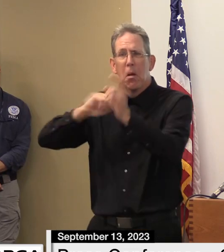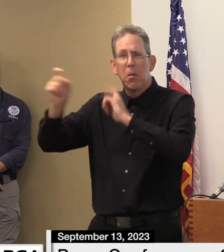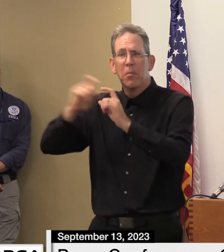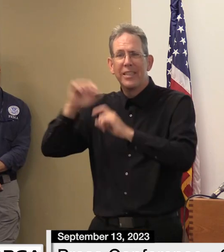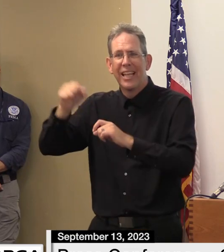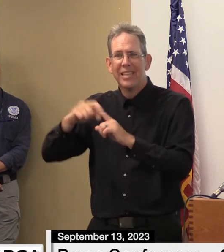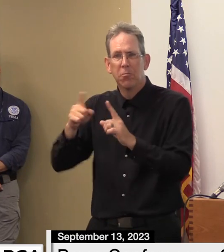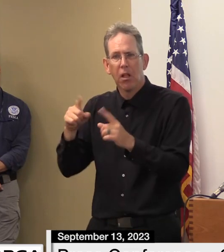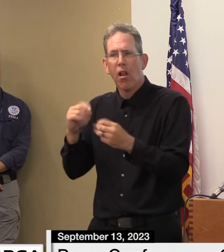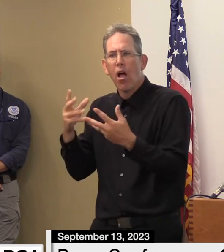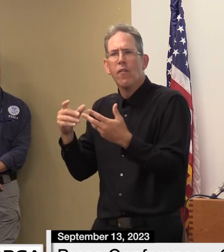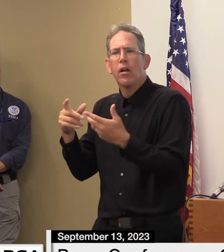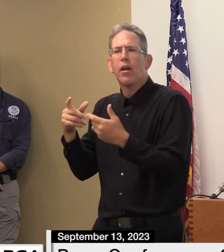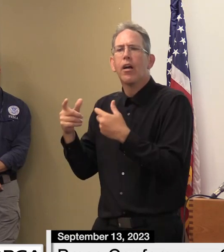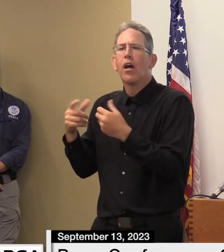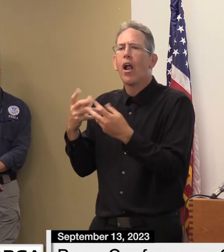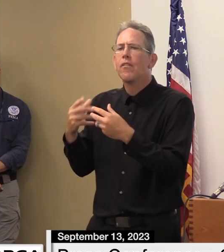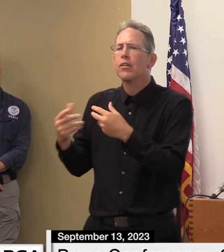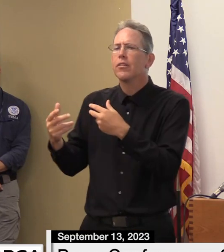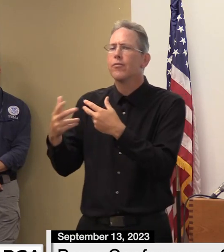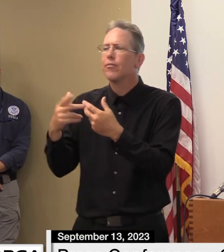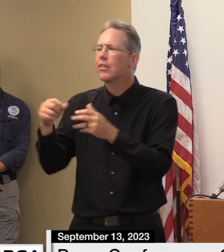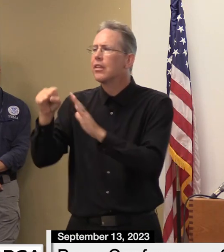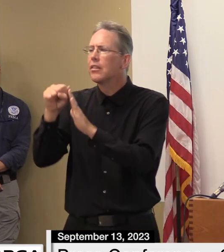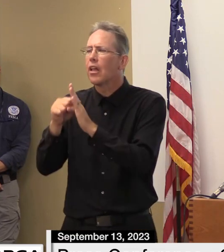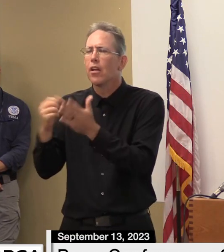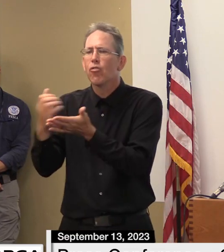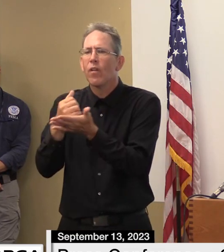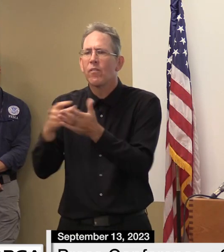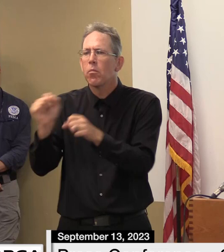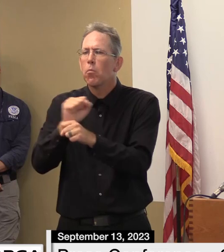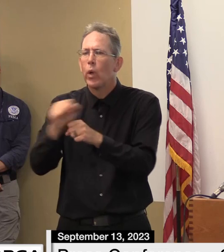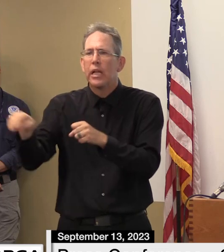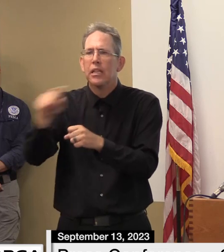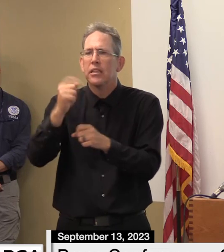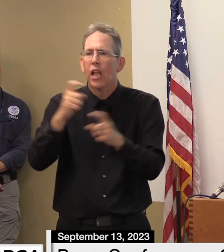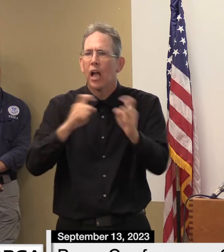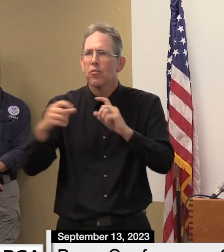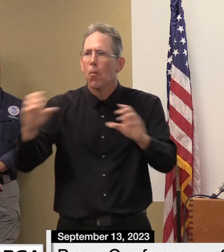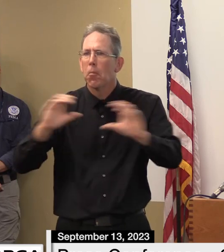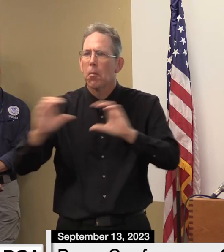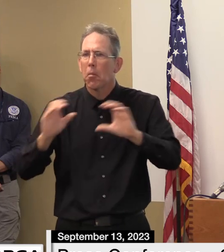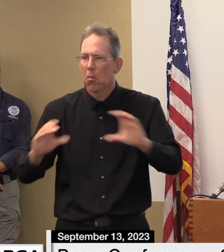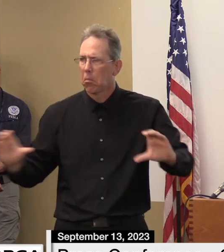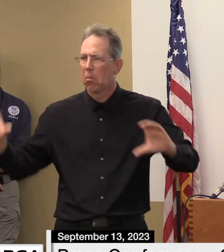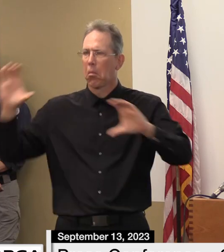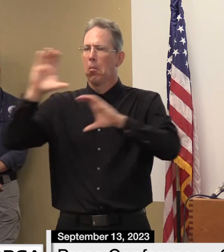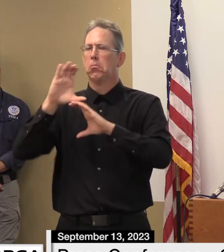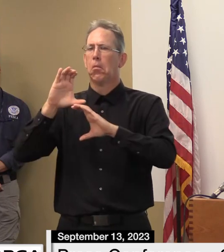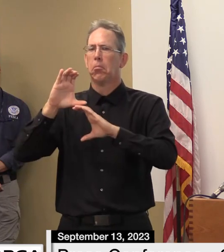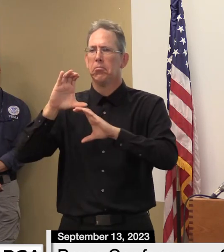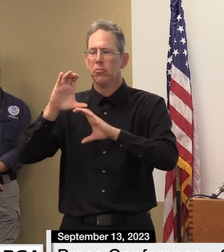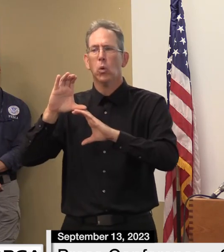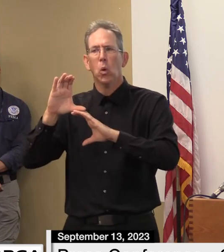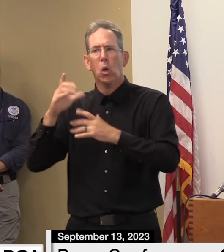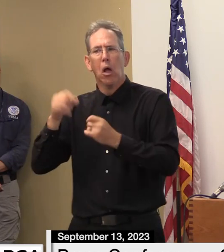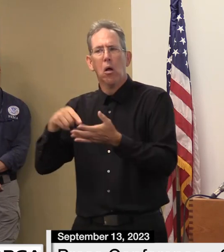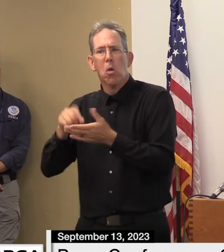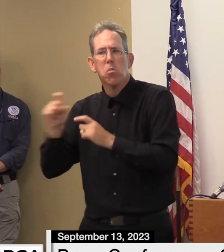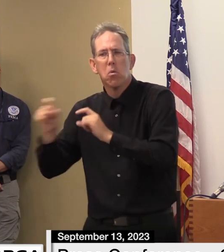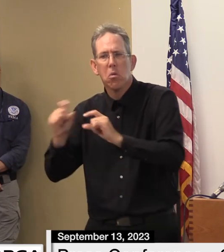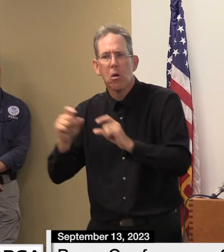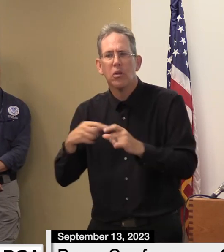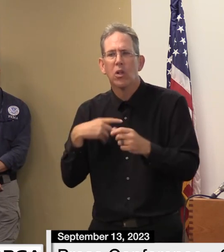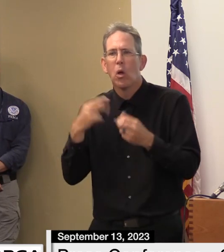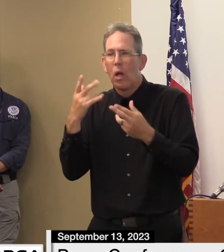is increased state revenues. The budgets are bigger in the last few years. That means there's more money to appropriate, and there's a longer time until it's spent.